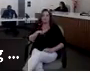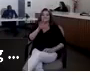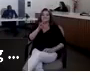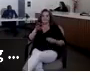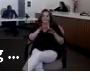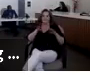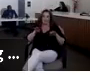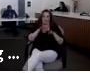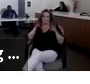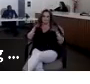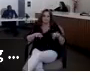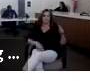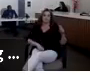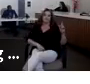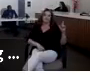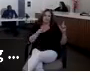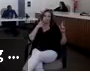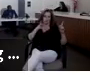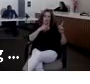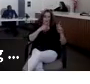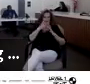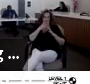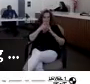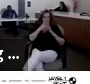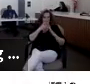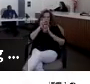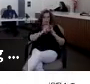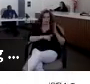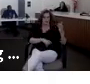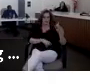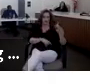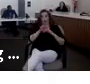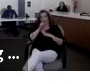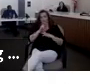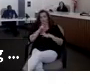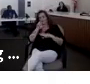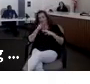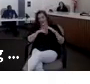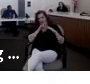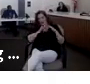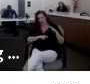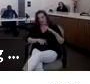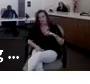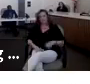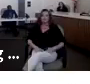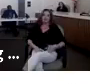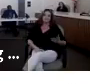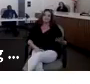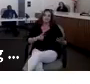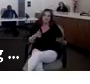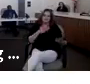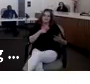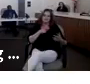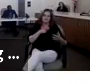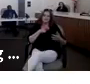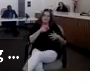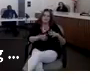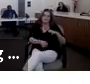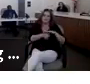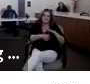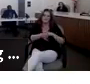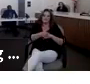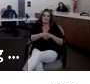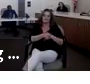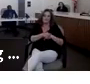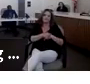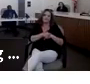drawing, the roof of this is a little bit lower. Now, because it essentially has a walkout basement, is the easiest way to think of it. If you measure the height from